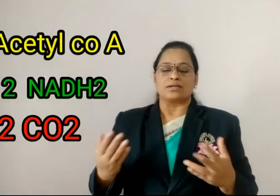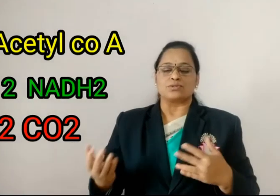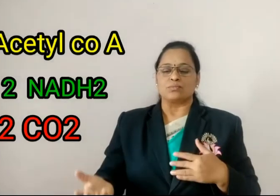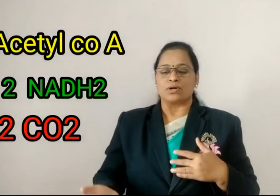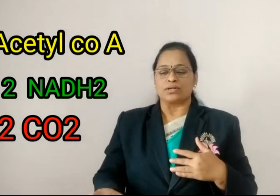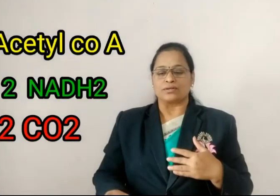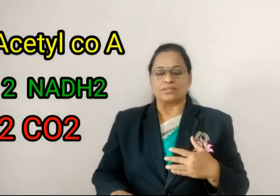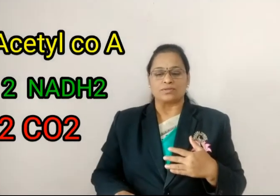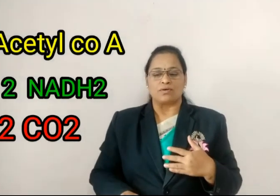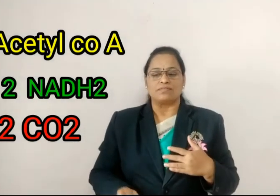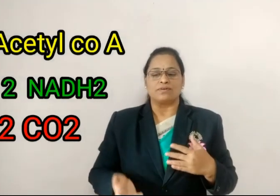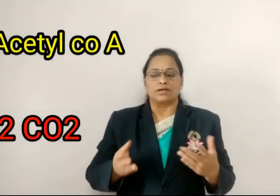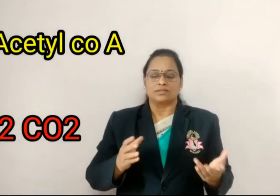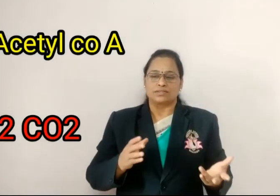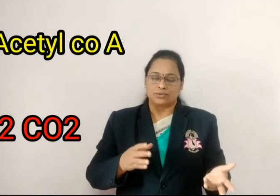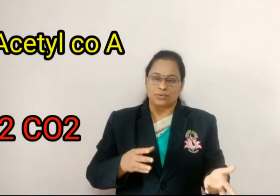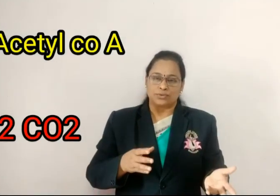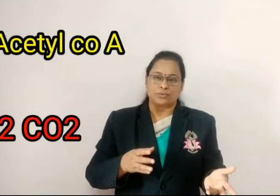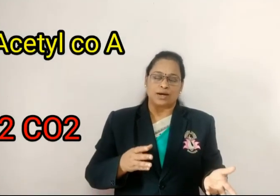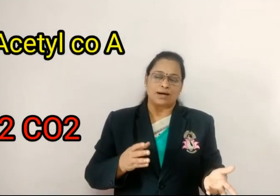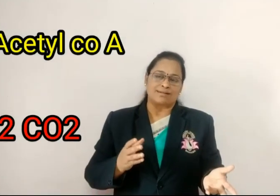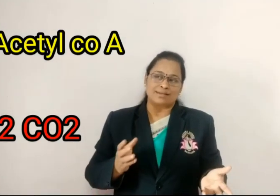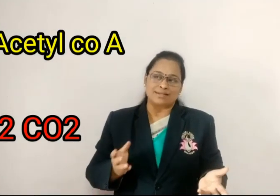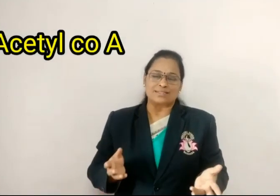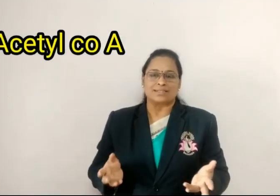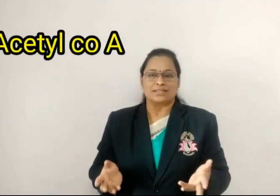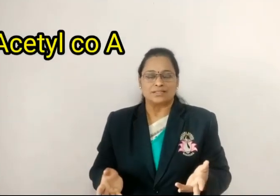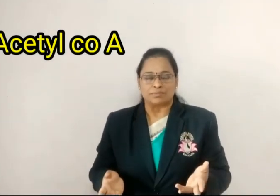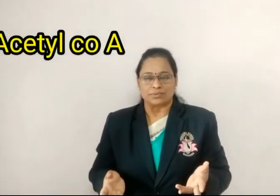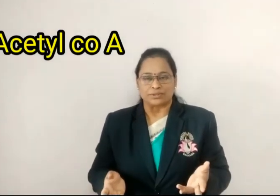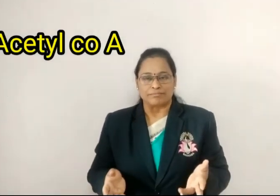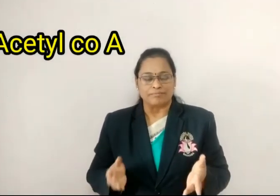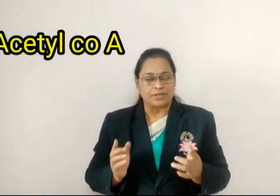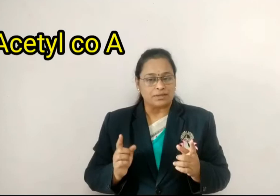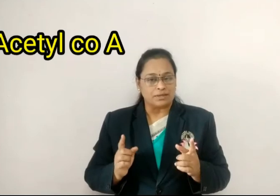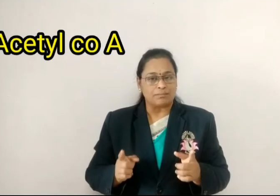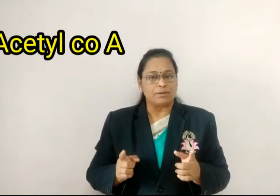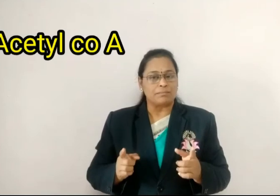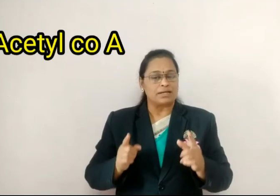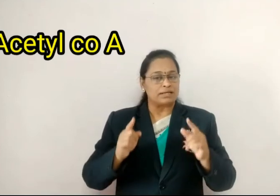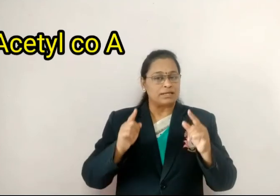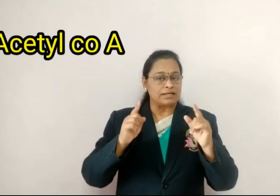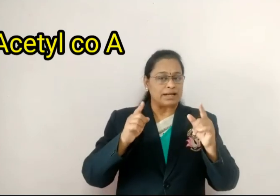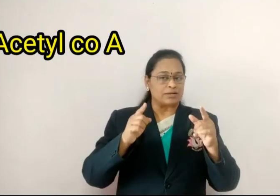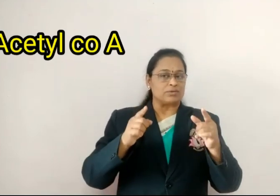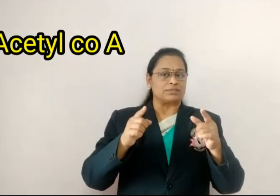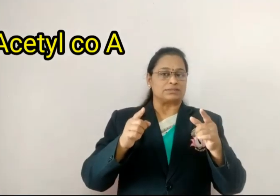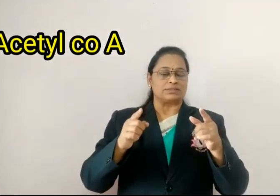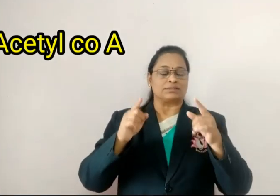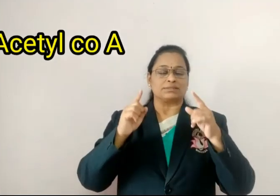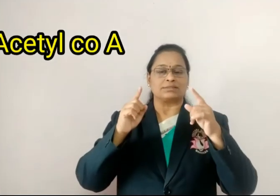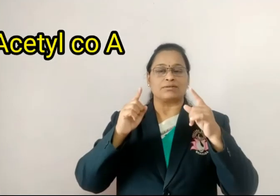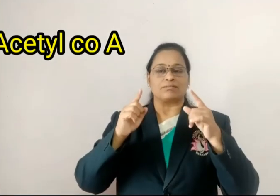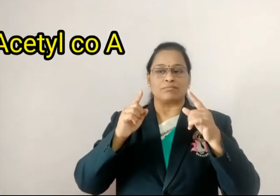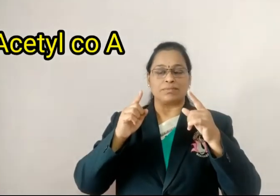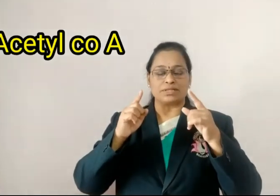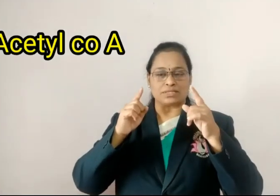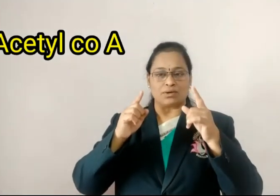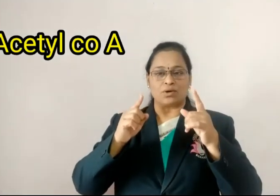two molecules of CO2 are released in this process. Keep in mind, in glycolysis, means along with